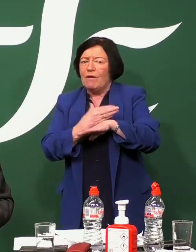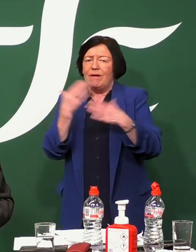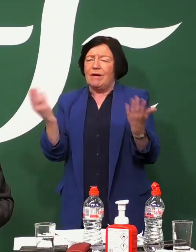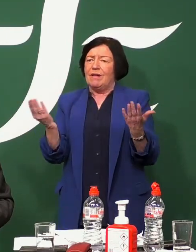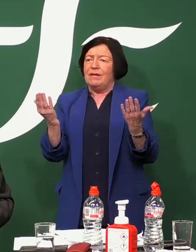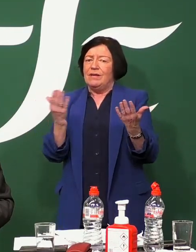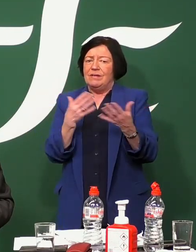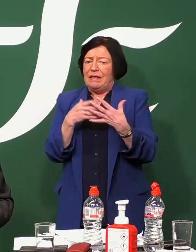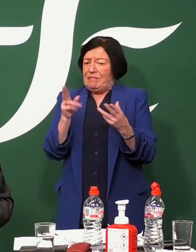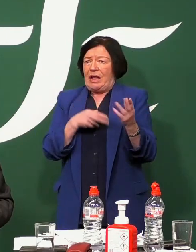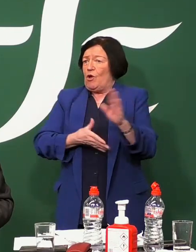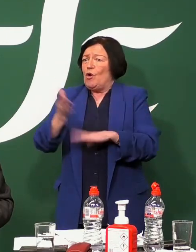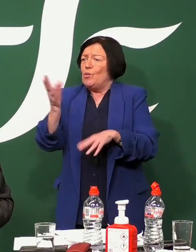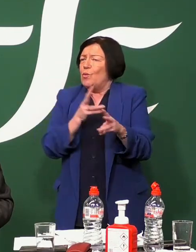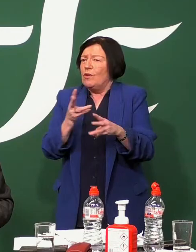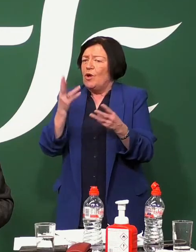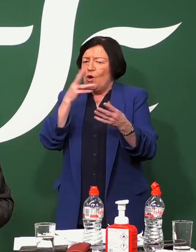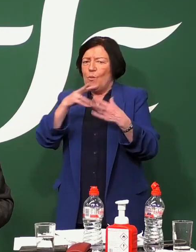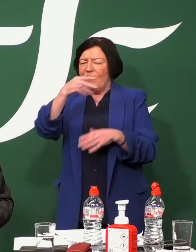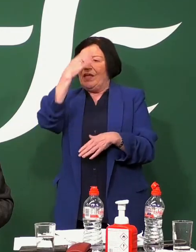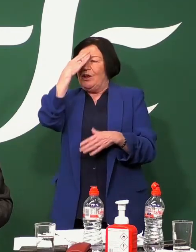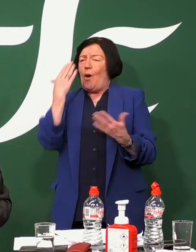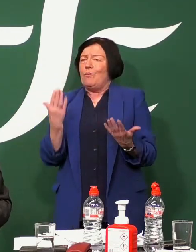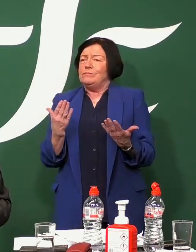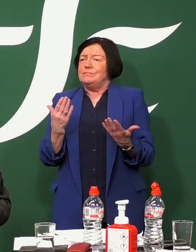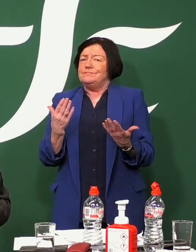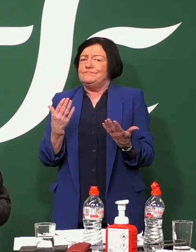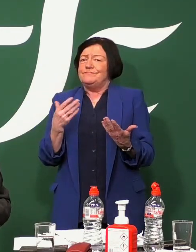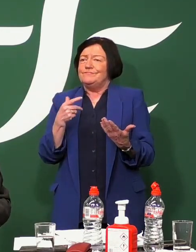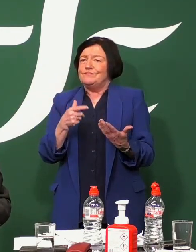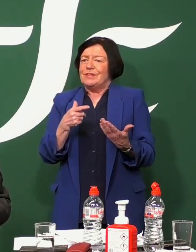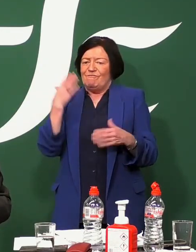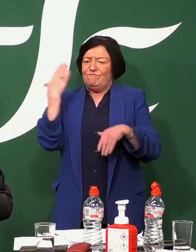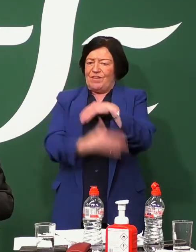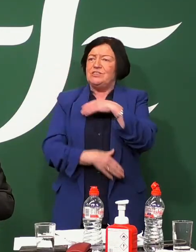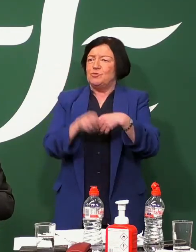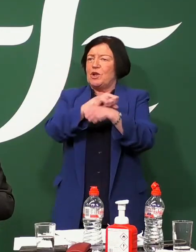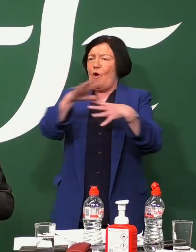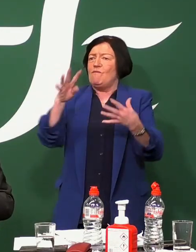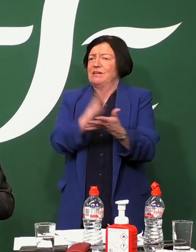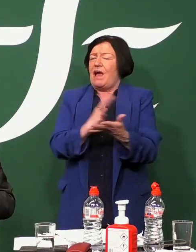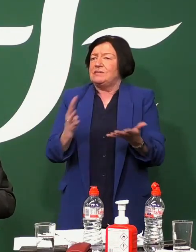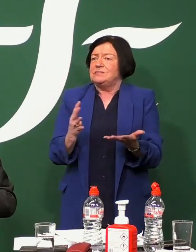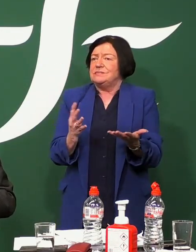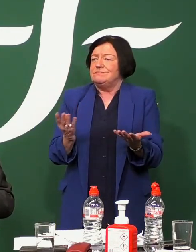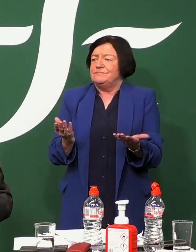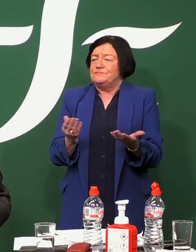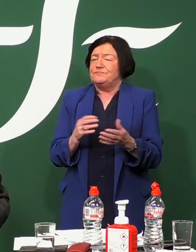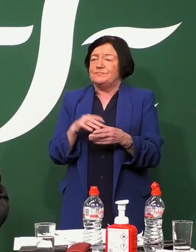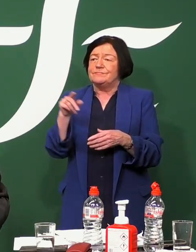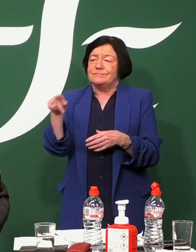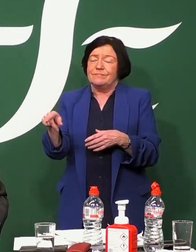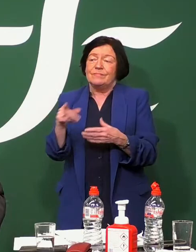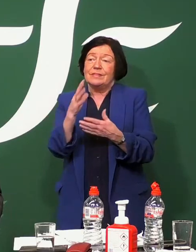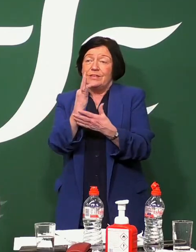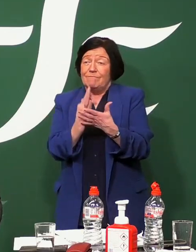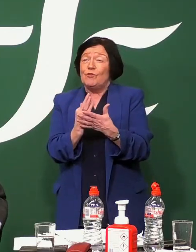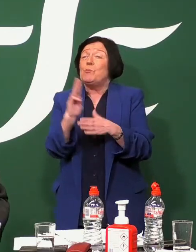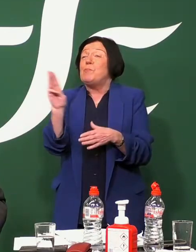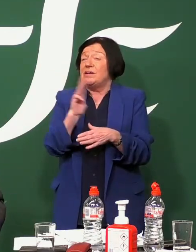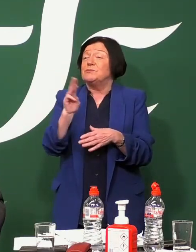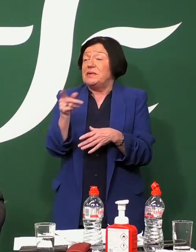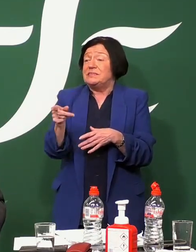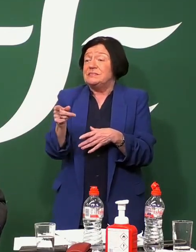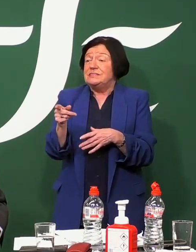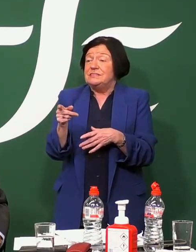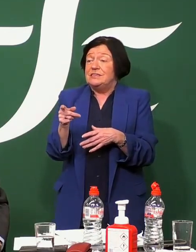go into work, I guess. When do they know they've finished with COVID-19? There's a couple of possibilities here. Again, I